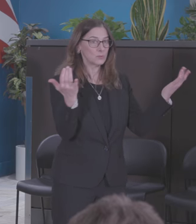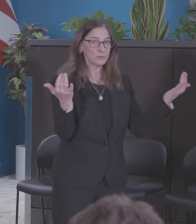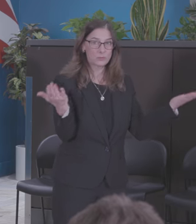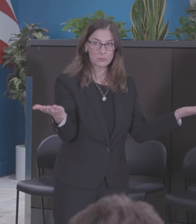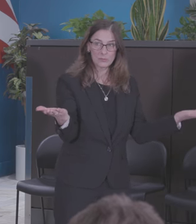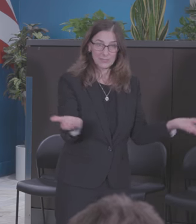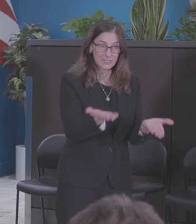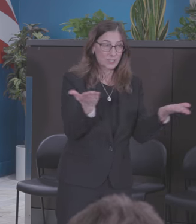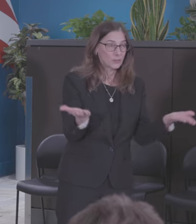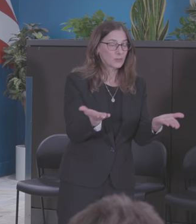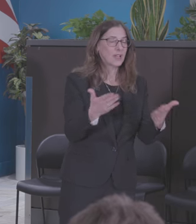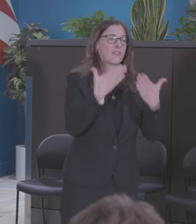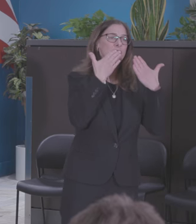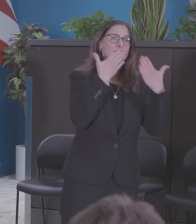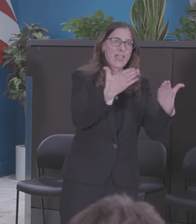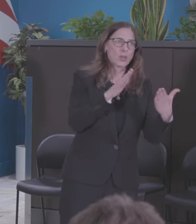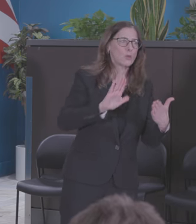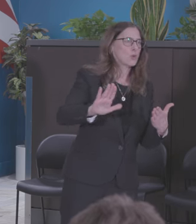and resilience.